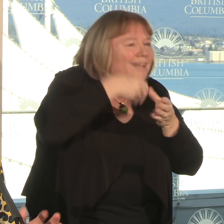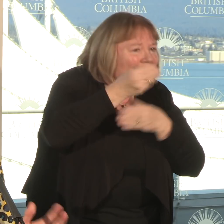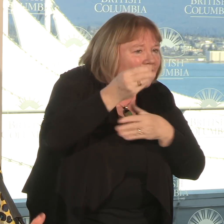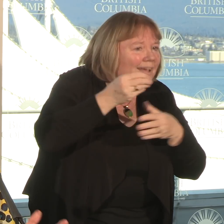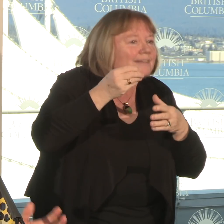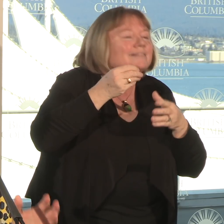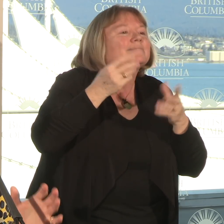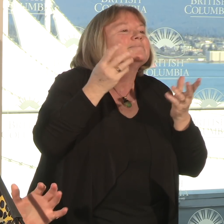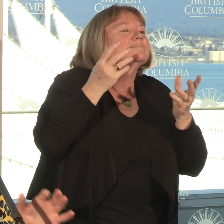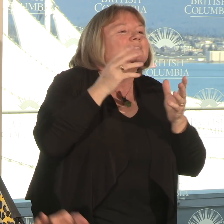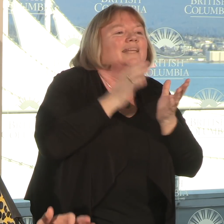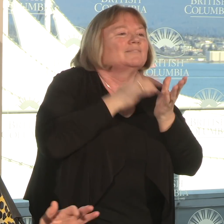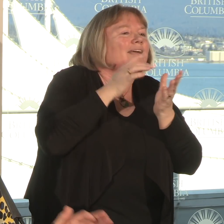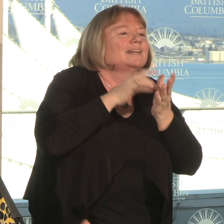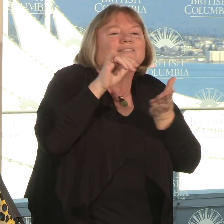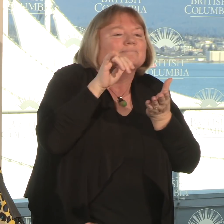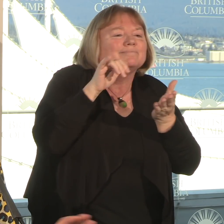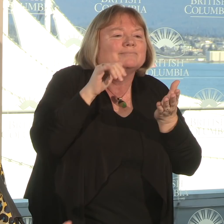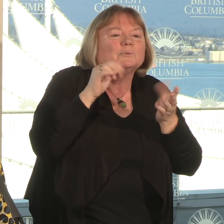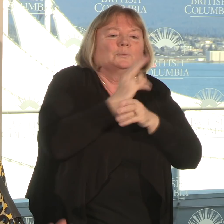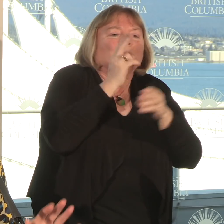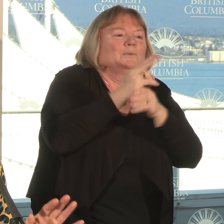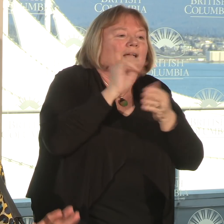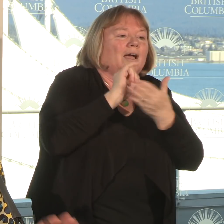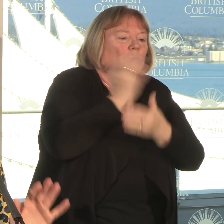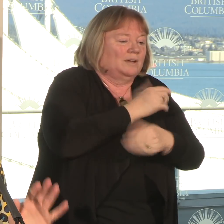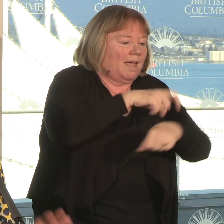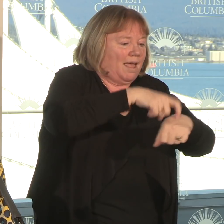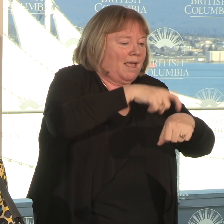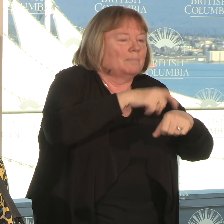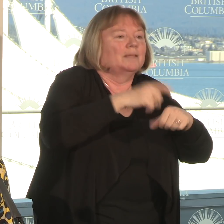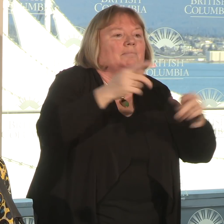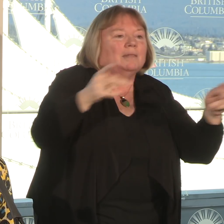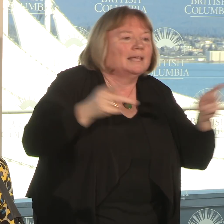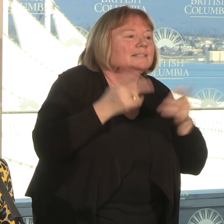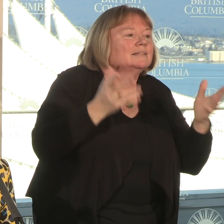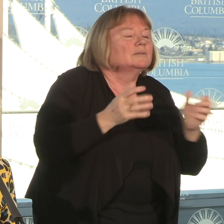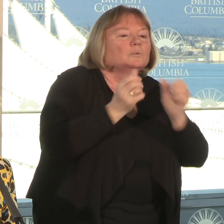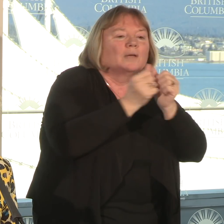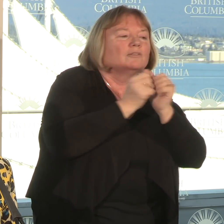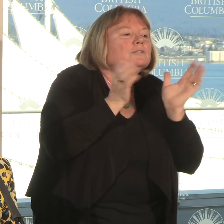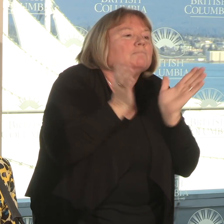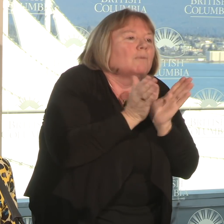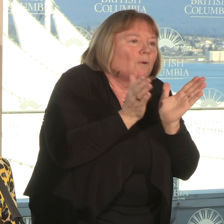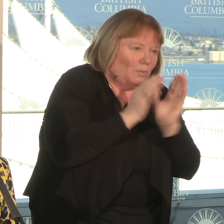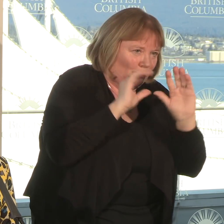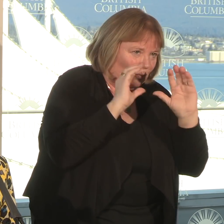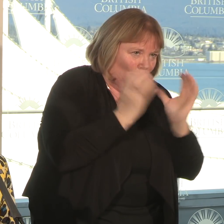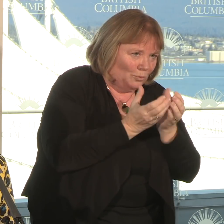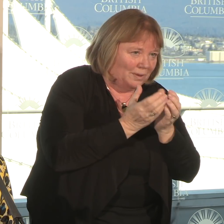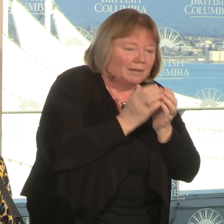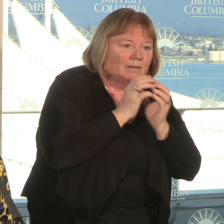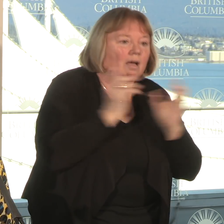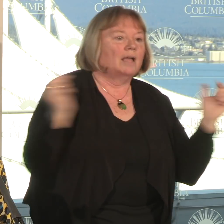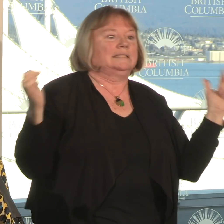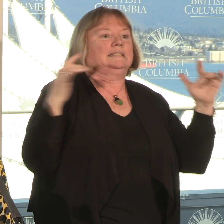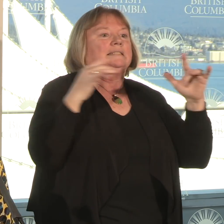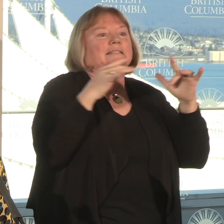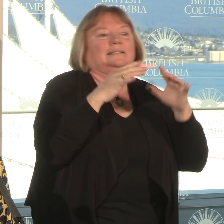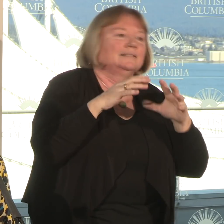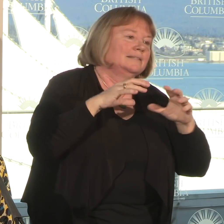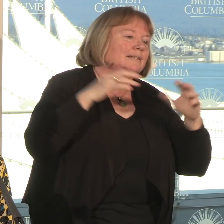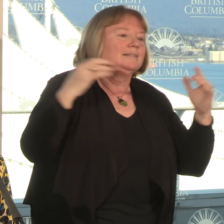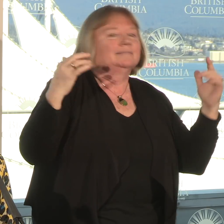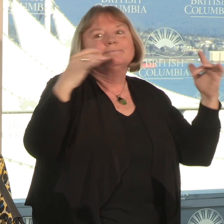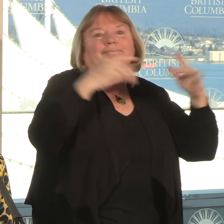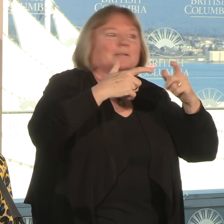take advantage of the time and the space that we have, but to do it together in small groups, not to congregate in indoors